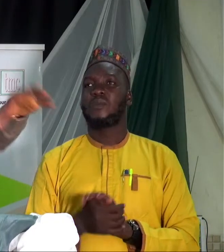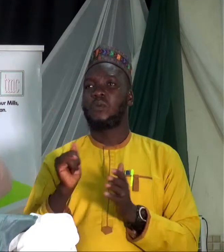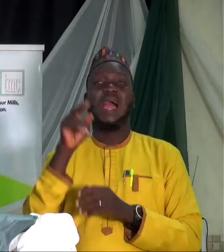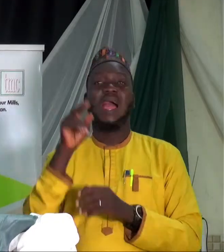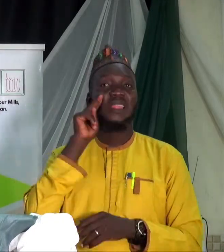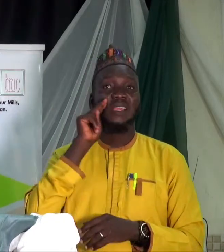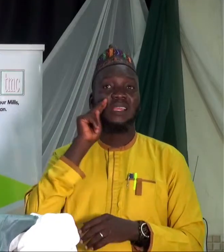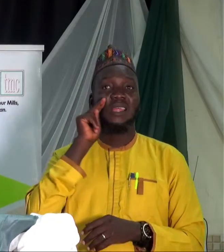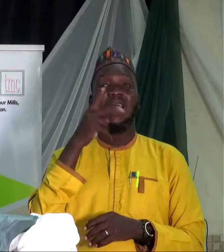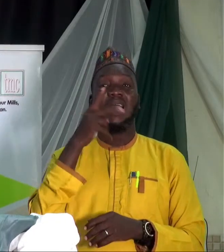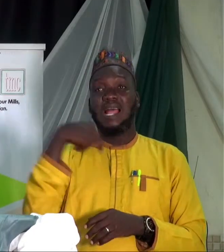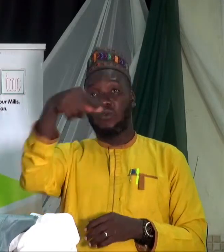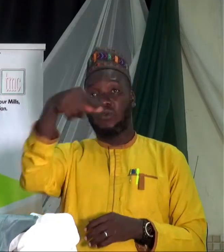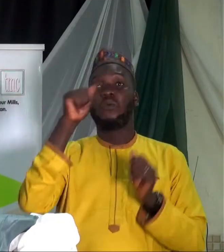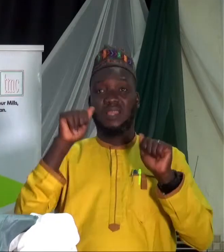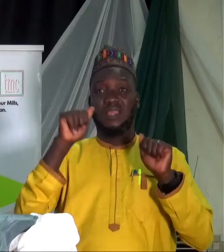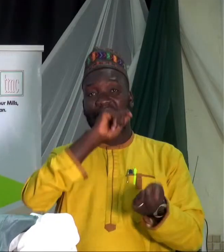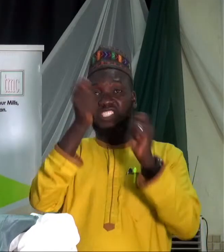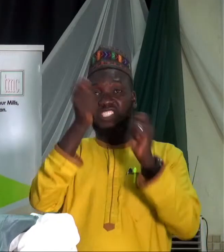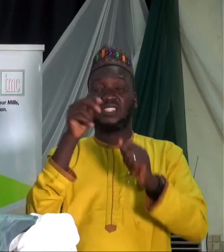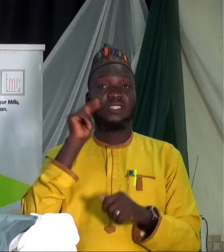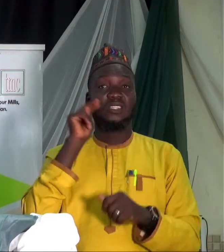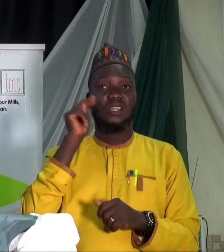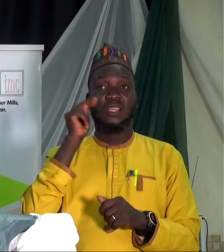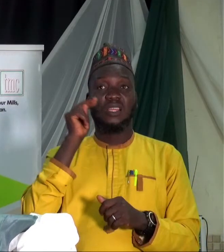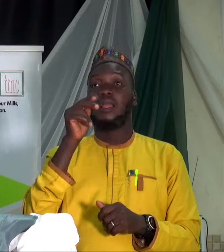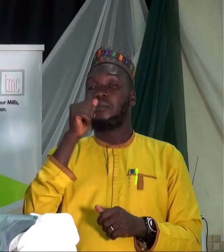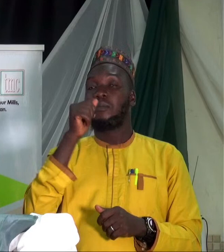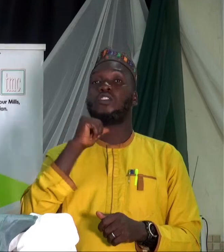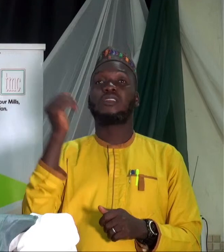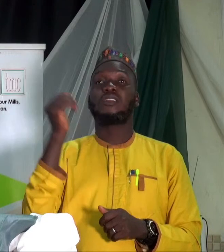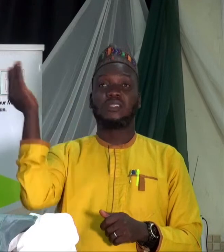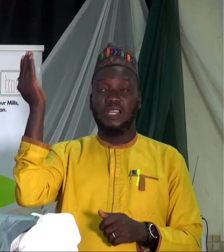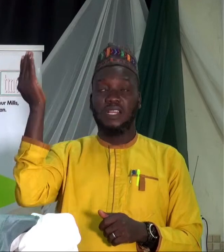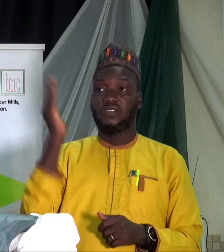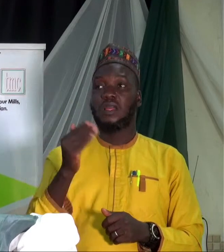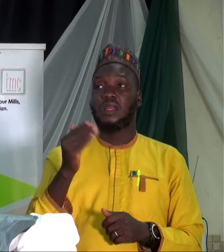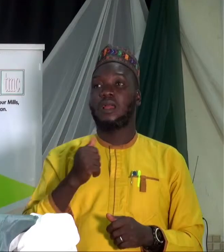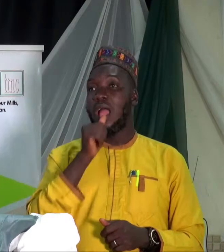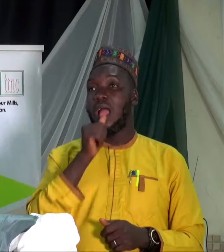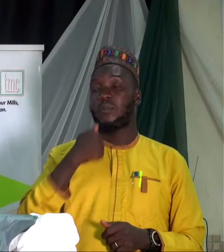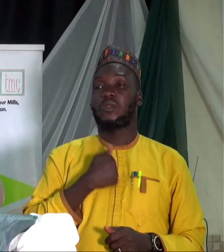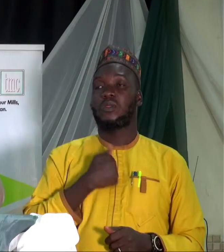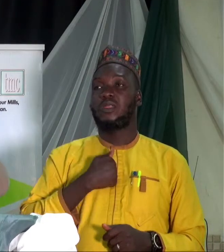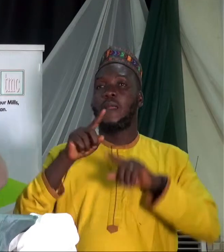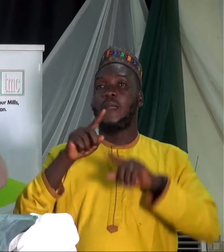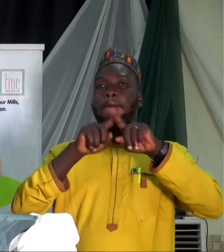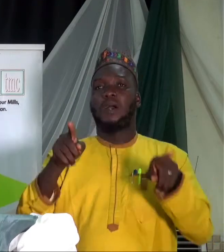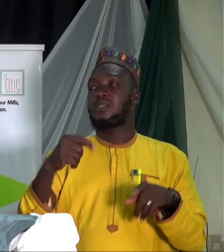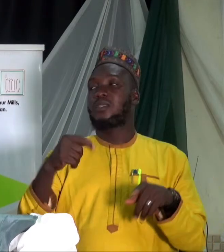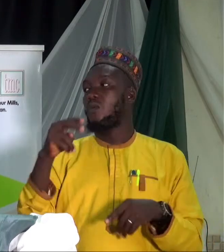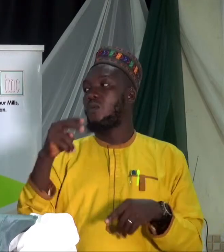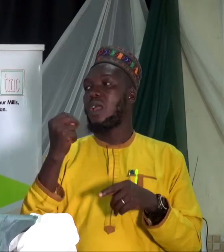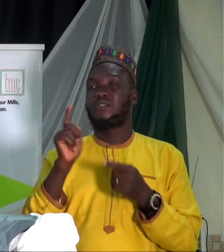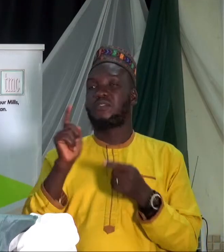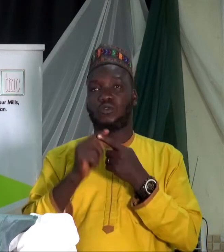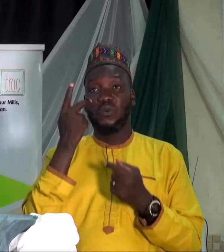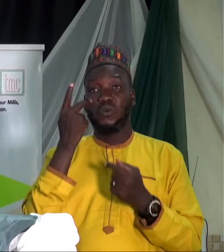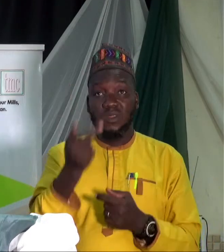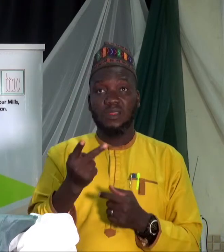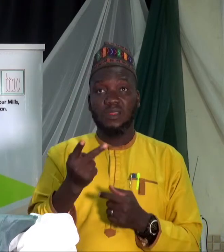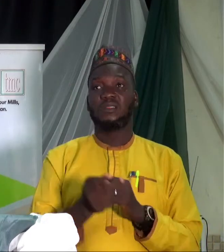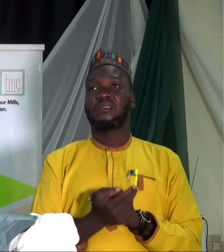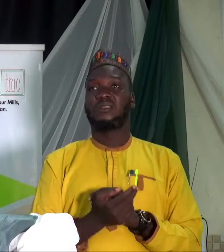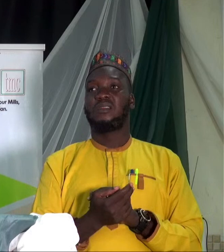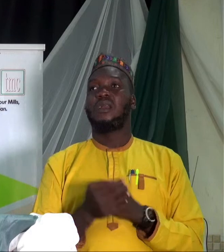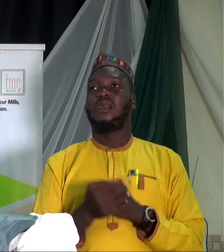de la le change? I'm not a lecturer ever binu. We just have to see it. We pe